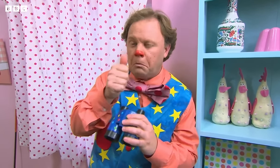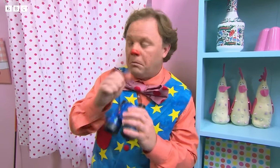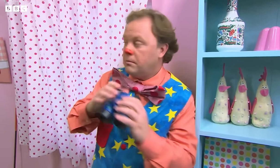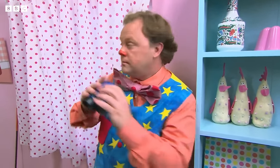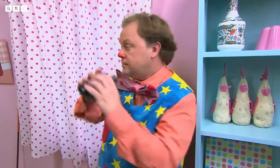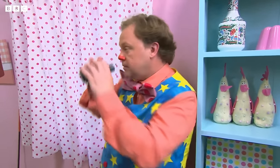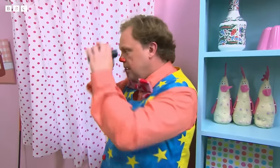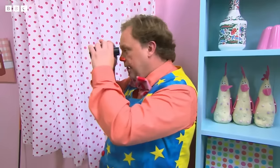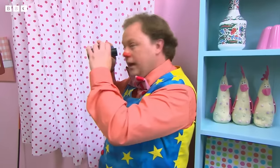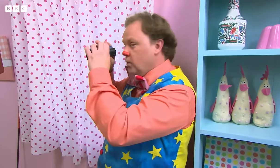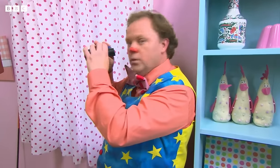Can we come too?